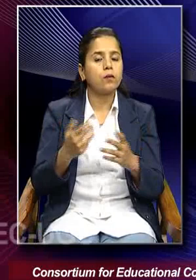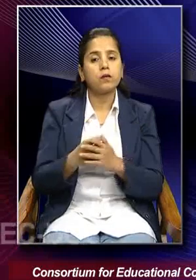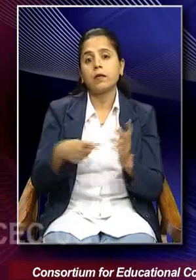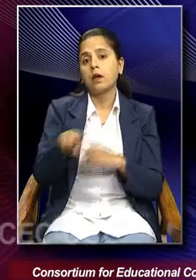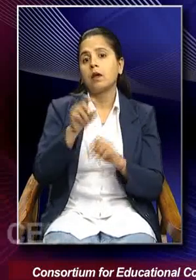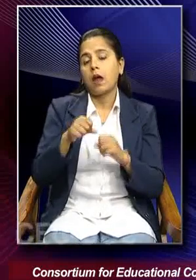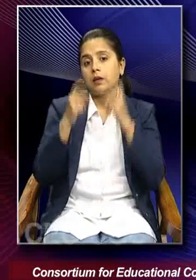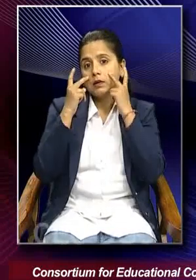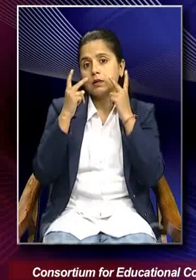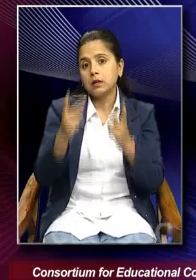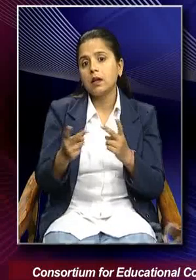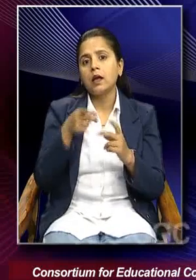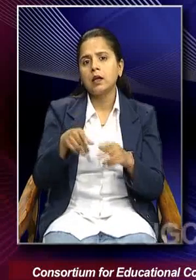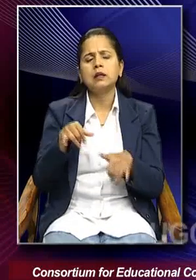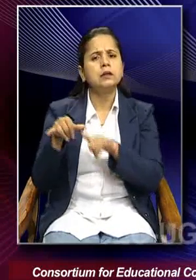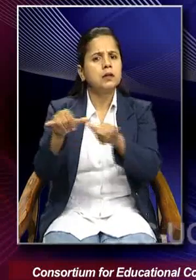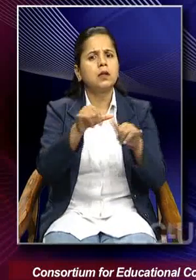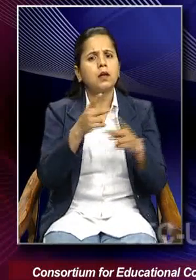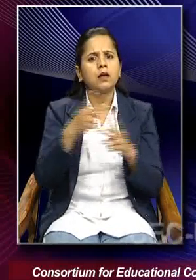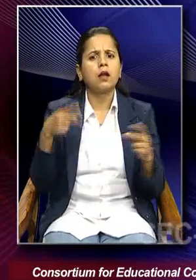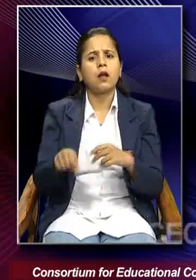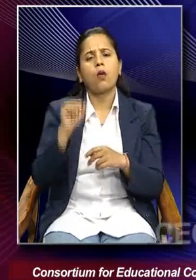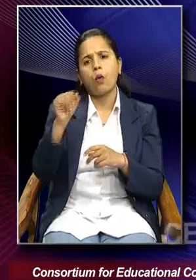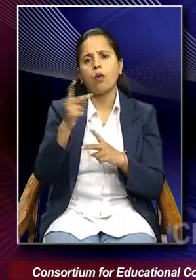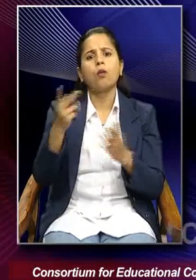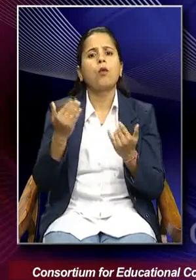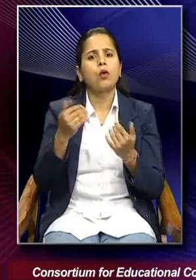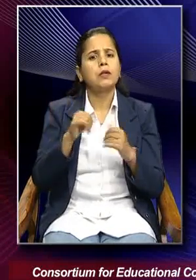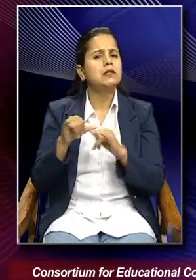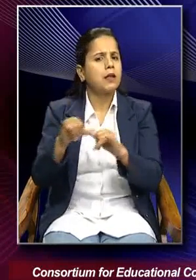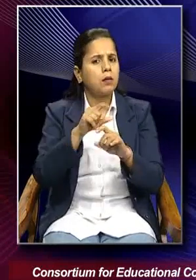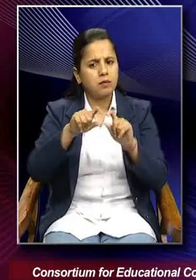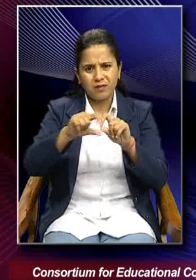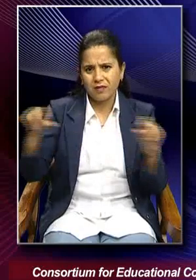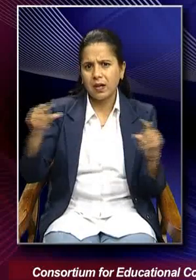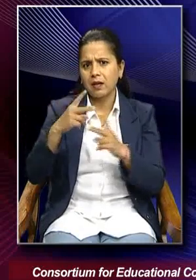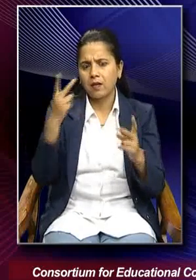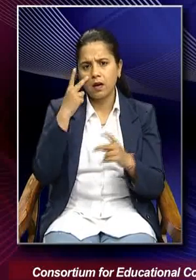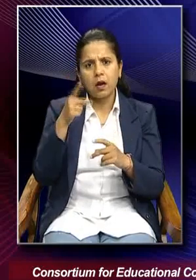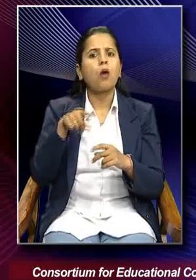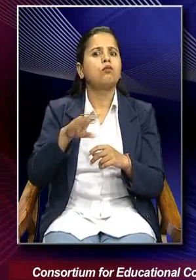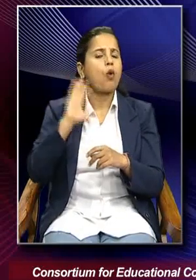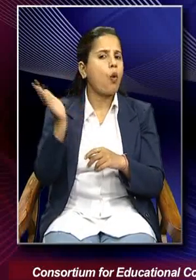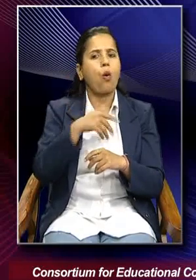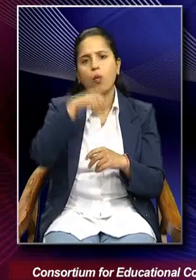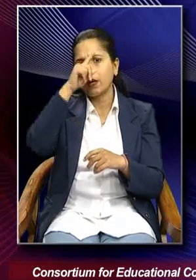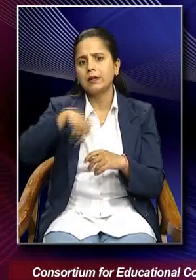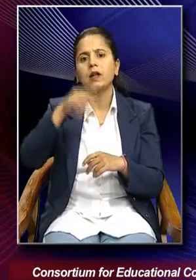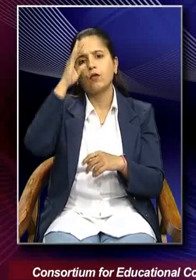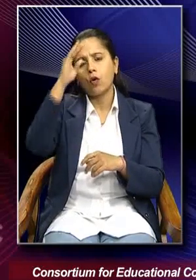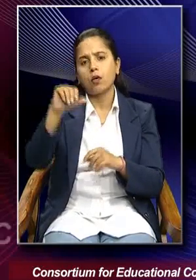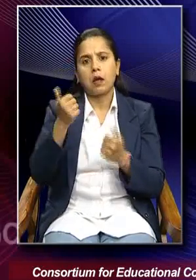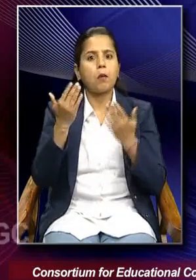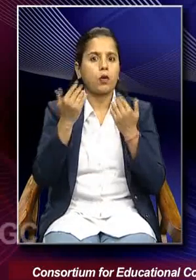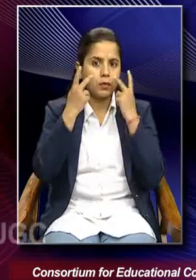be seen as the common characteristic of all the schools of Indian philosophy, That means they